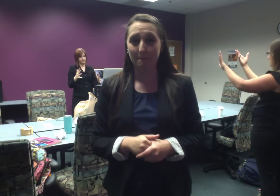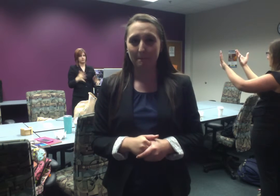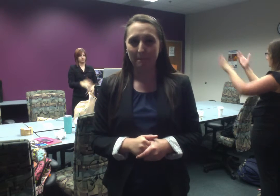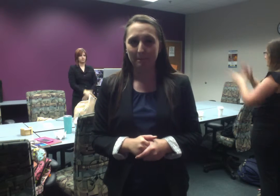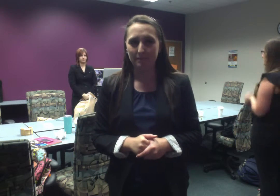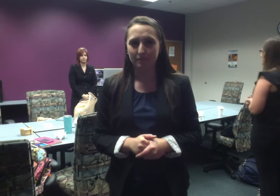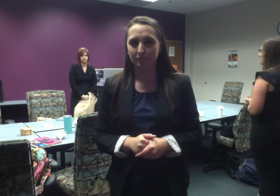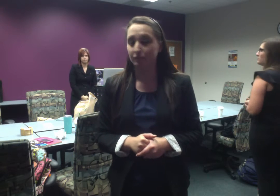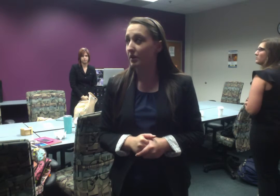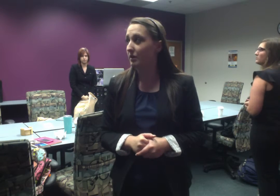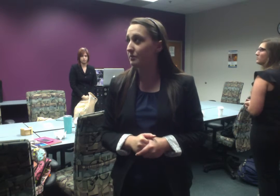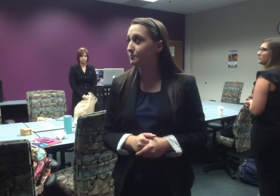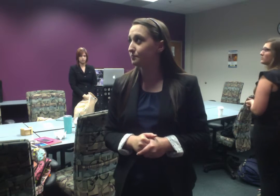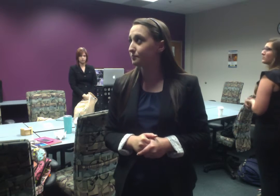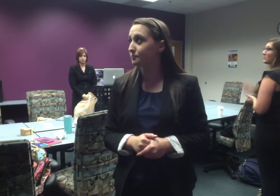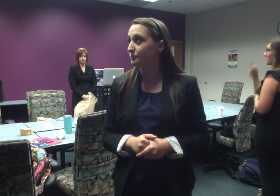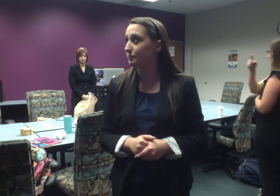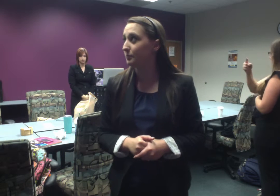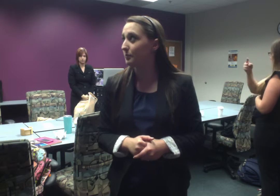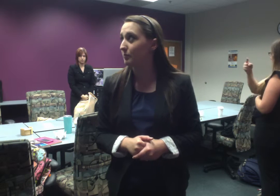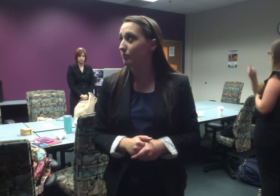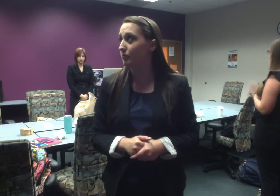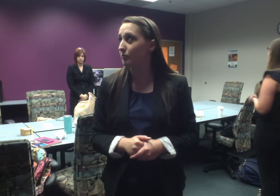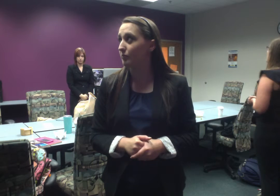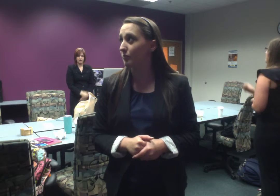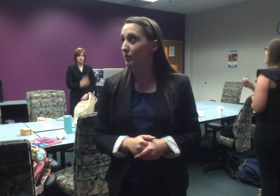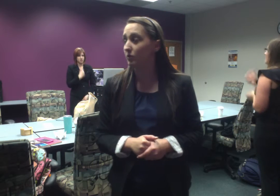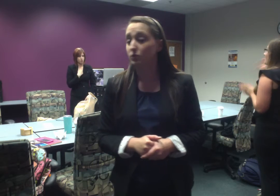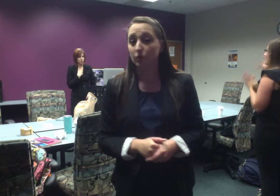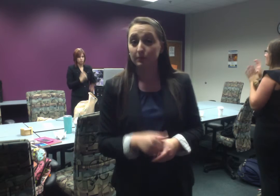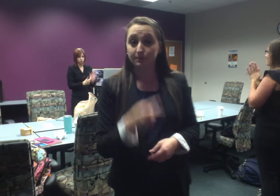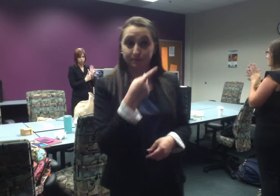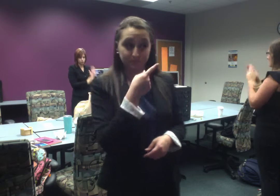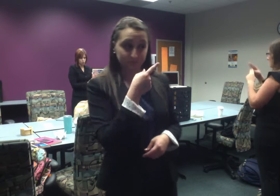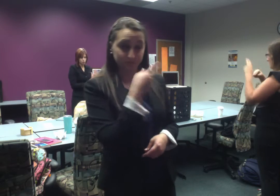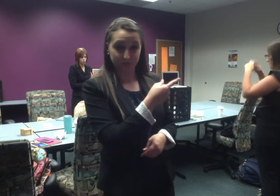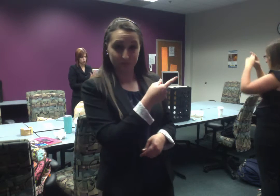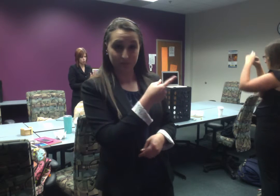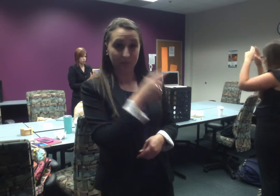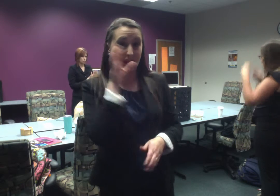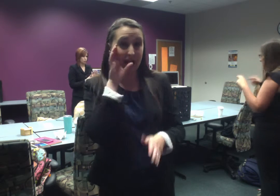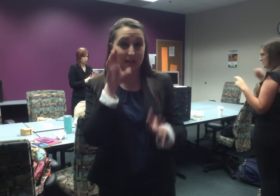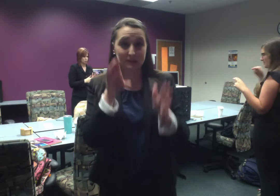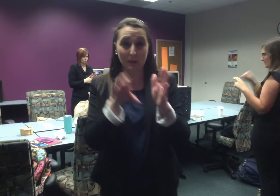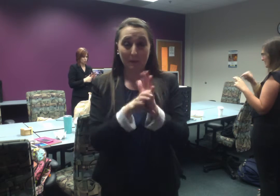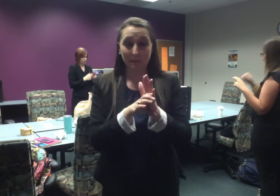And here's more of what the architecture looked like in New Mexico. So look at that one, and then you look at the one of